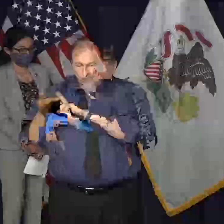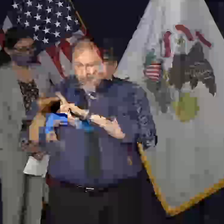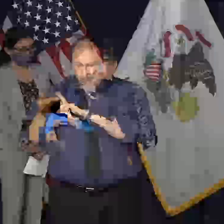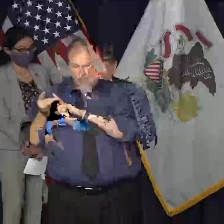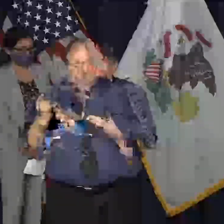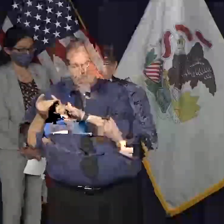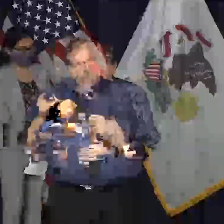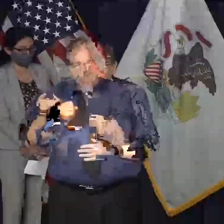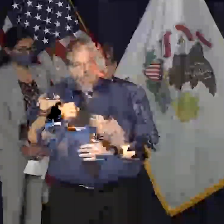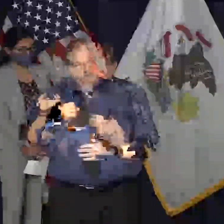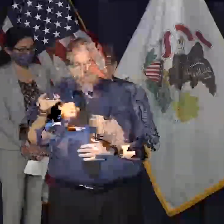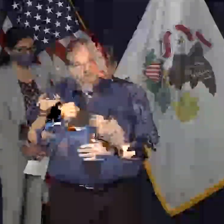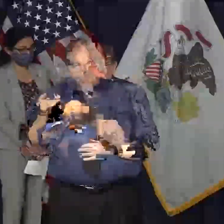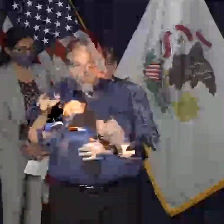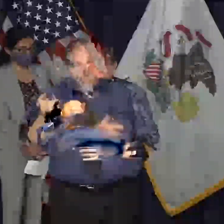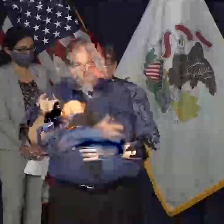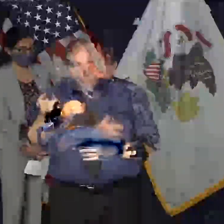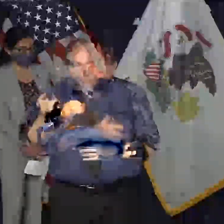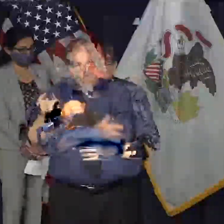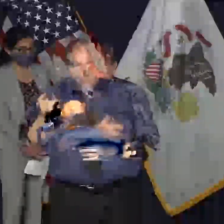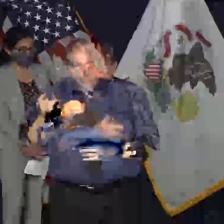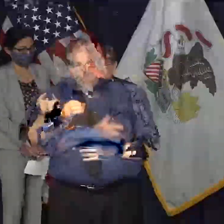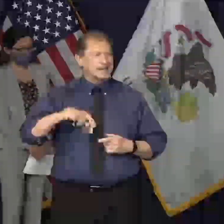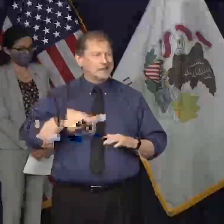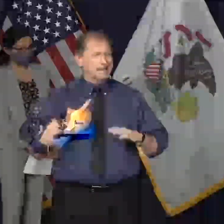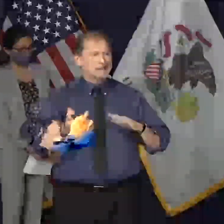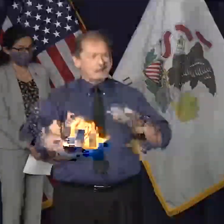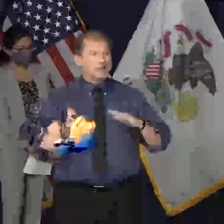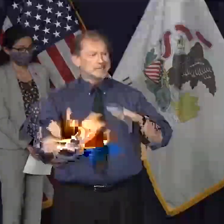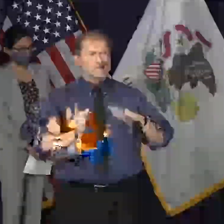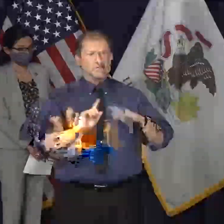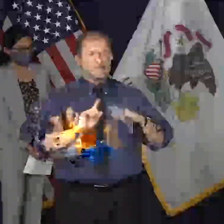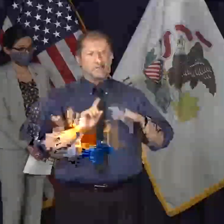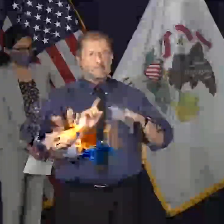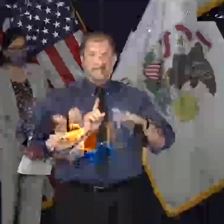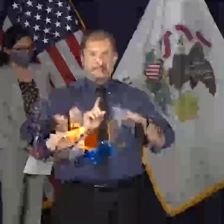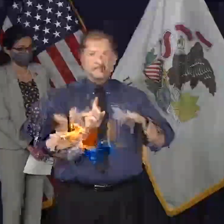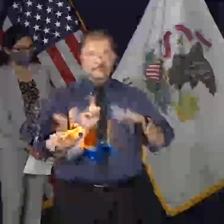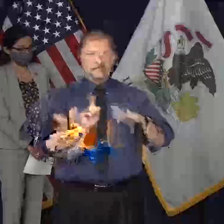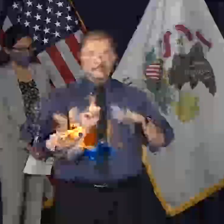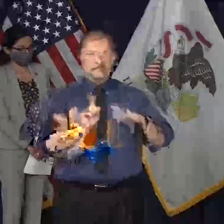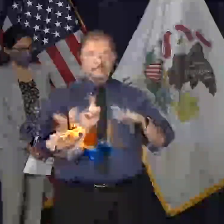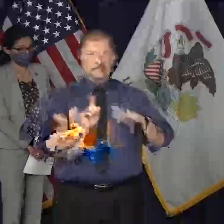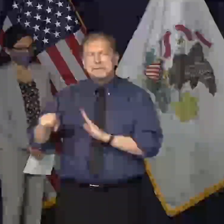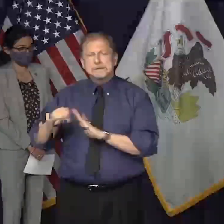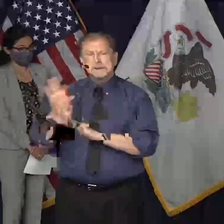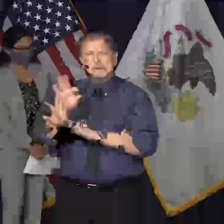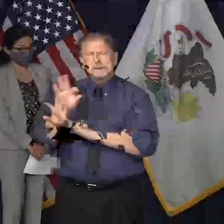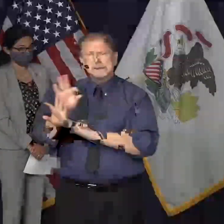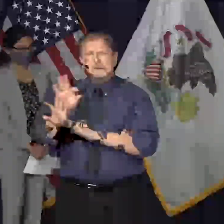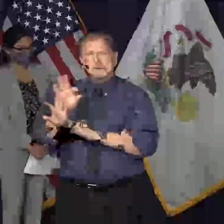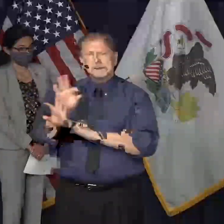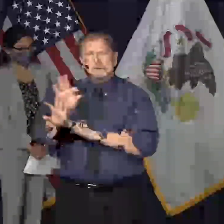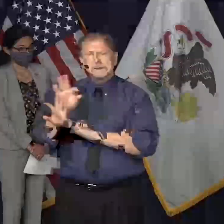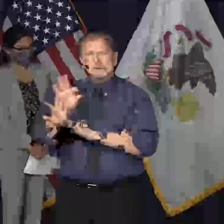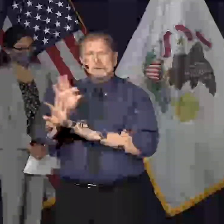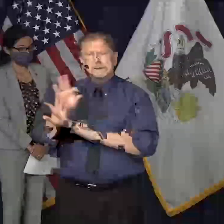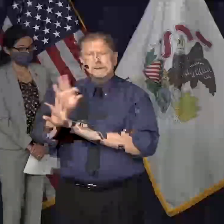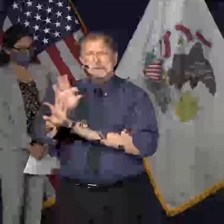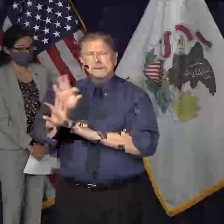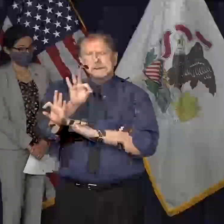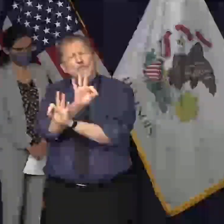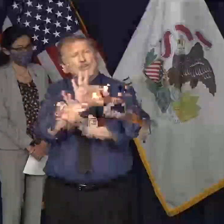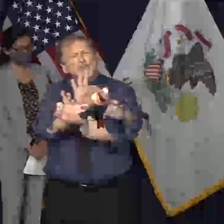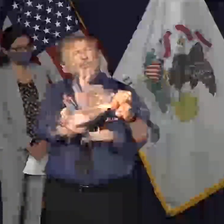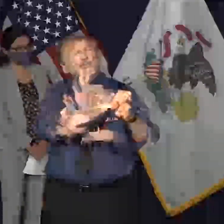to quarantine in a safe space, the state has made available thousands of free hotel rooms for